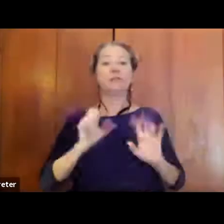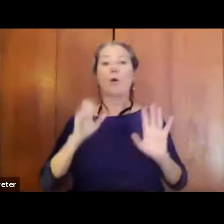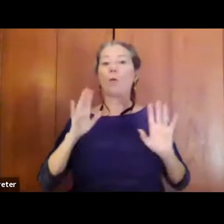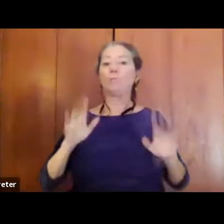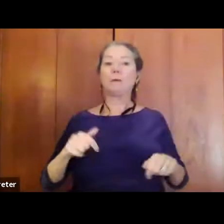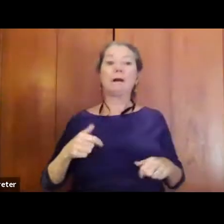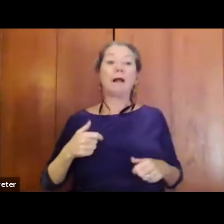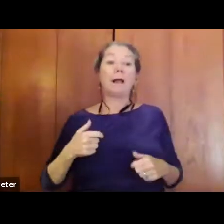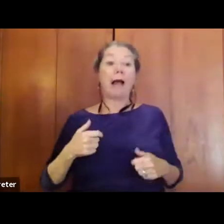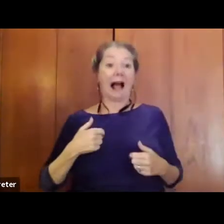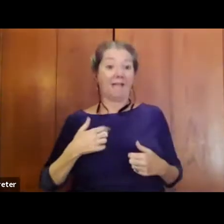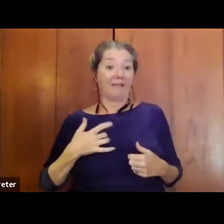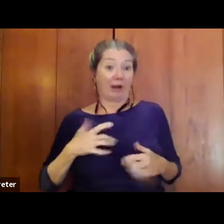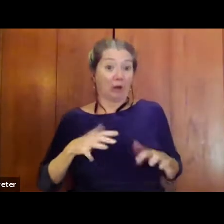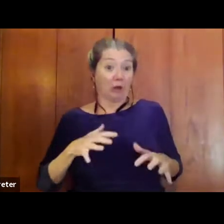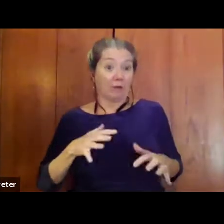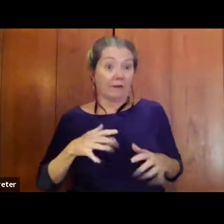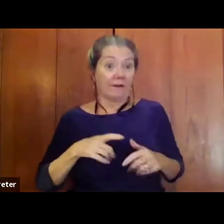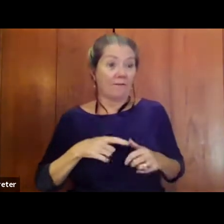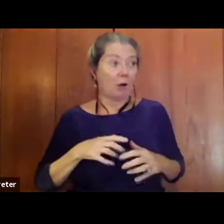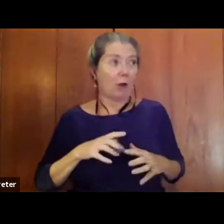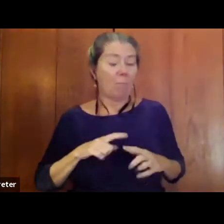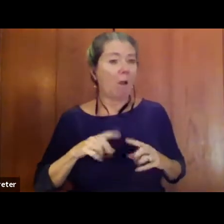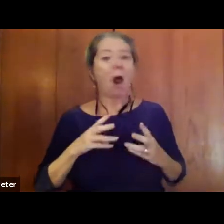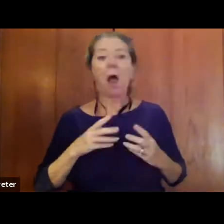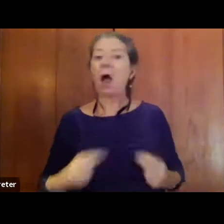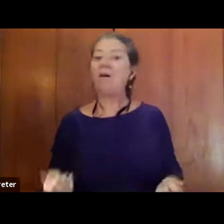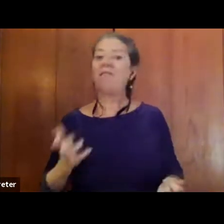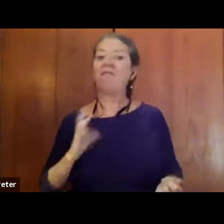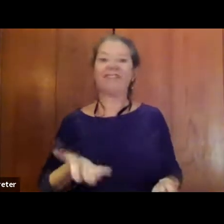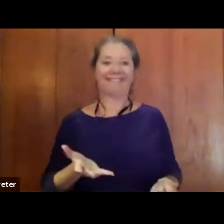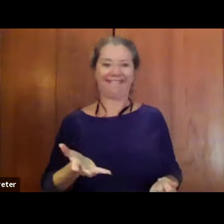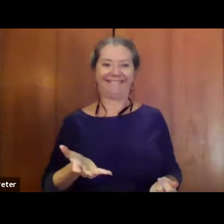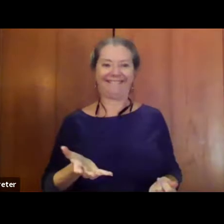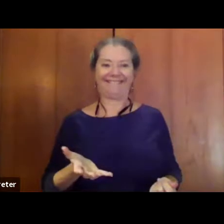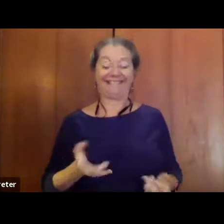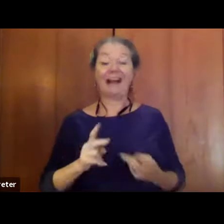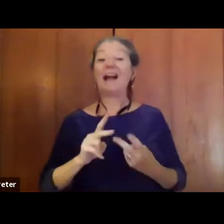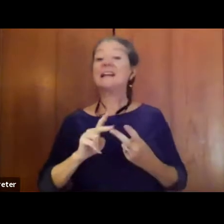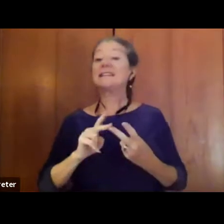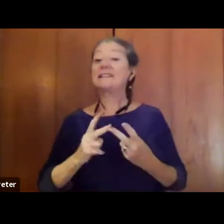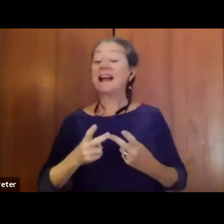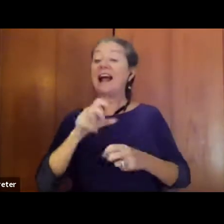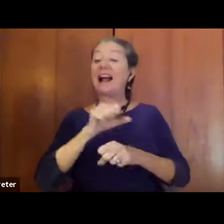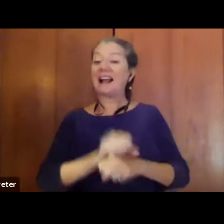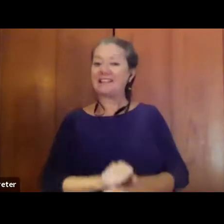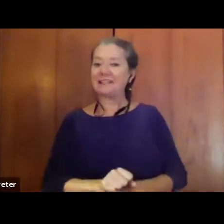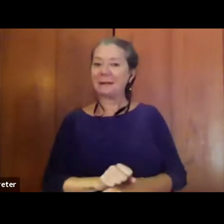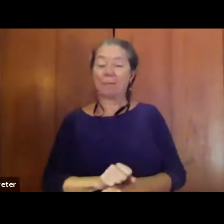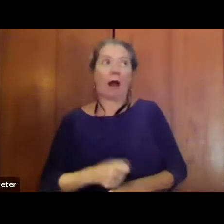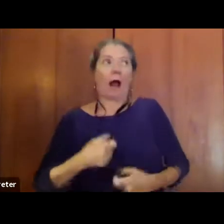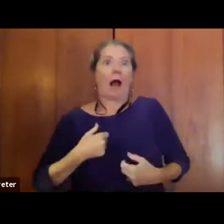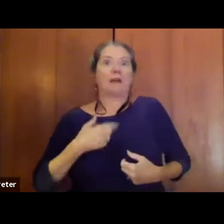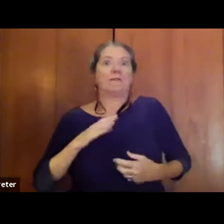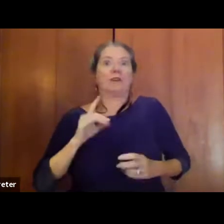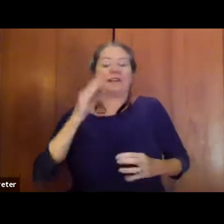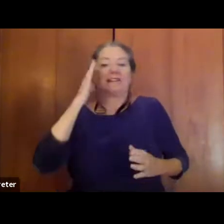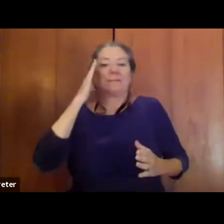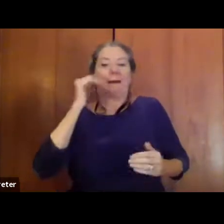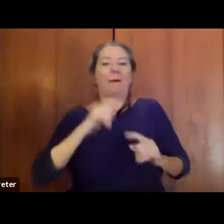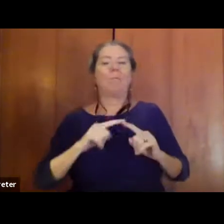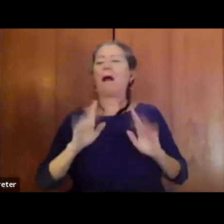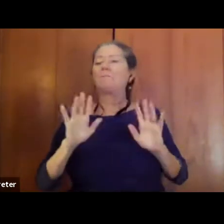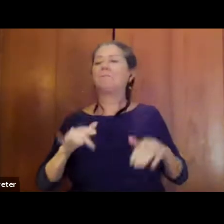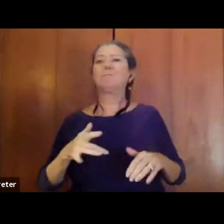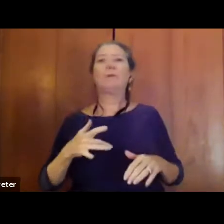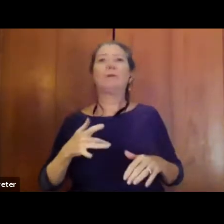awkwardness really melted away pretty quickly. The second custom was both so unexpected, and yet it was so natural